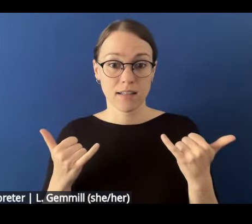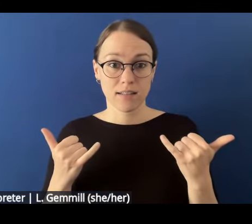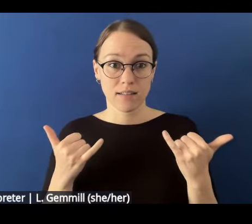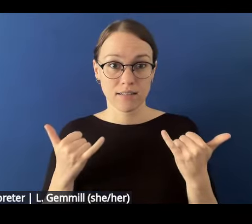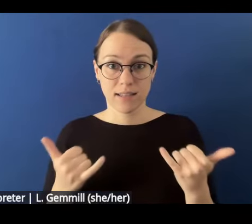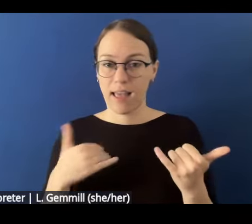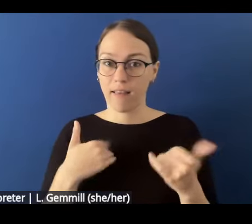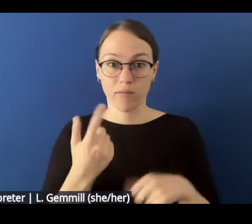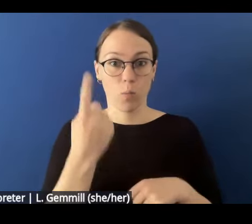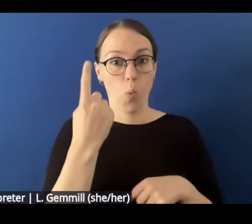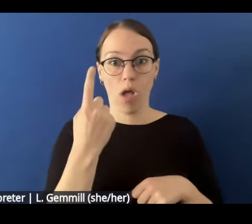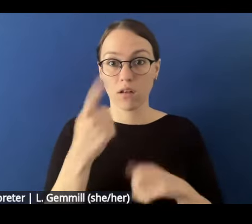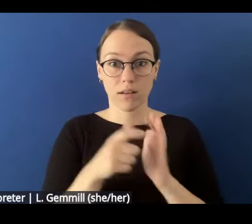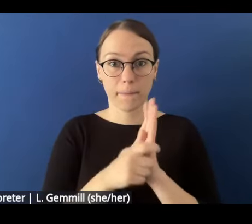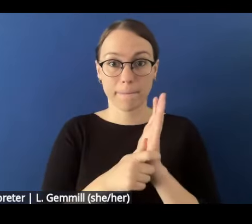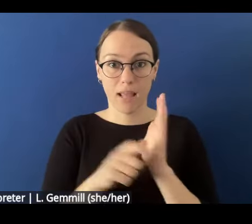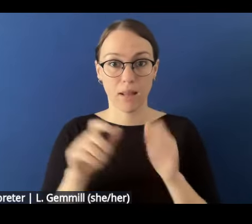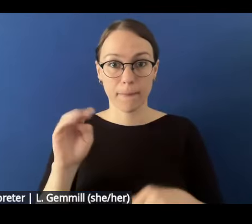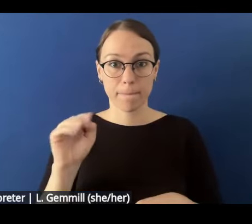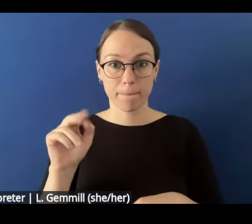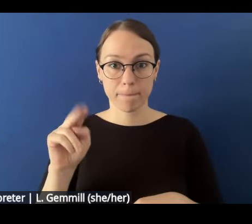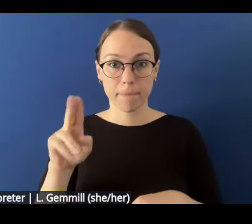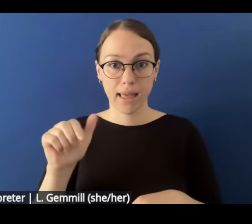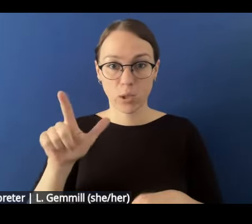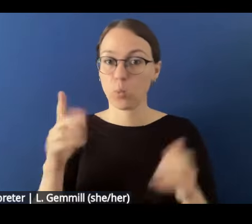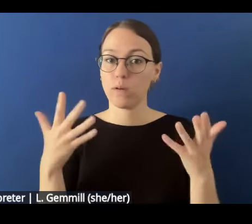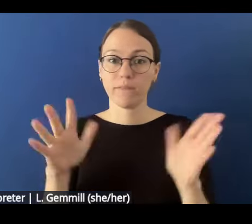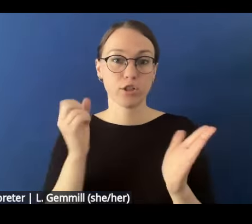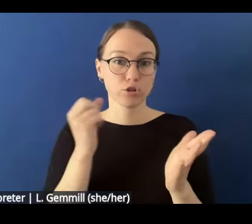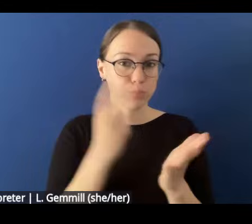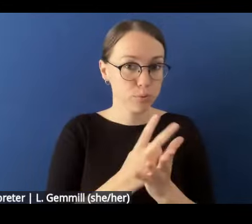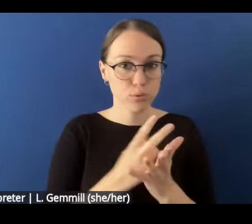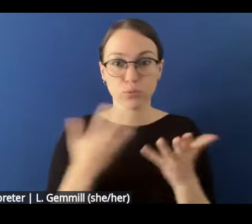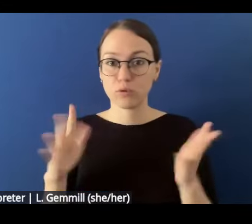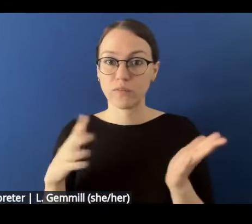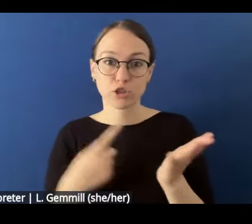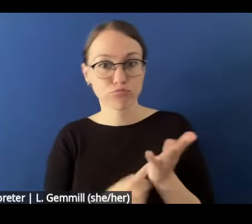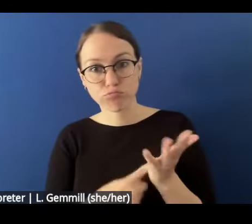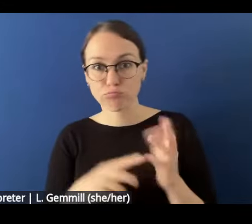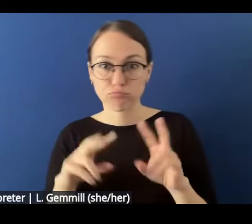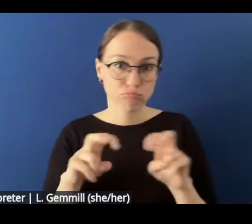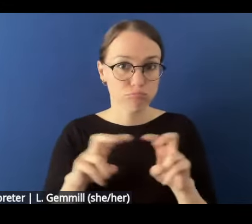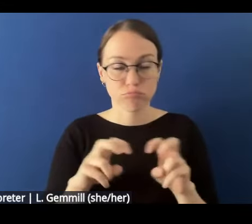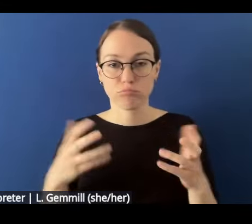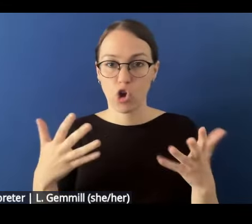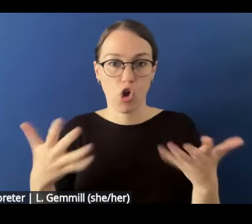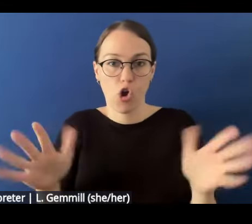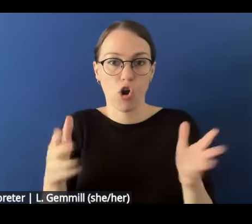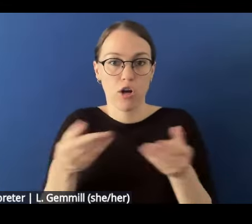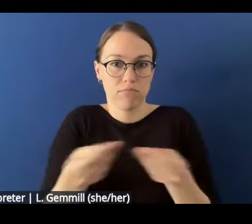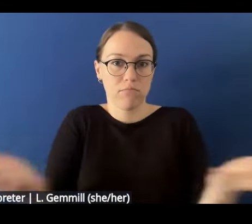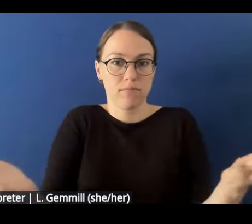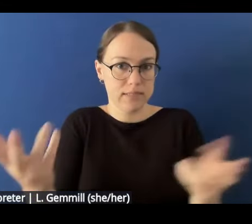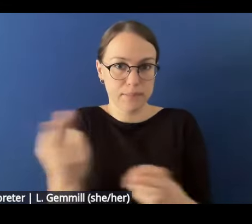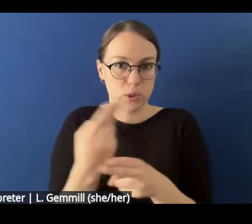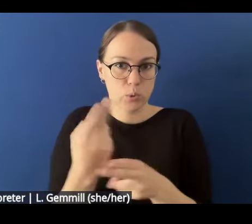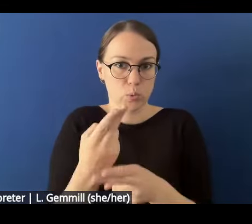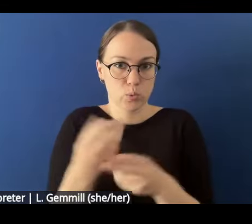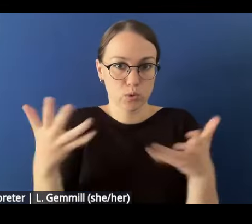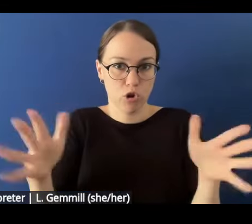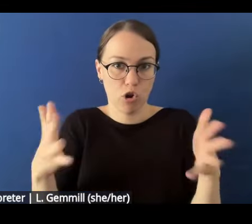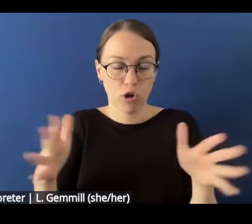manual. It's all been approved. It's all been discussed. It's out there. It's being used. Item number 5 and number 6 represent